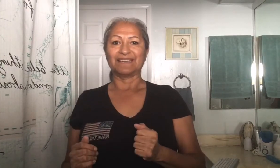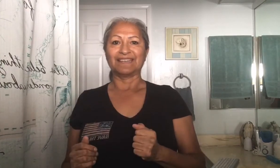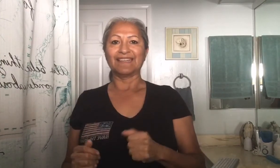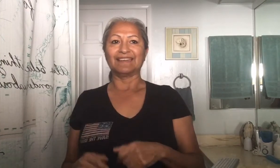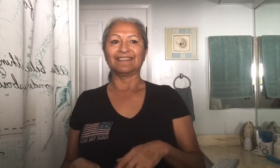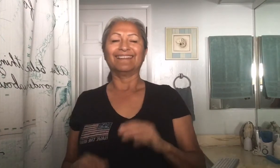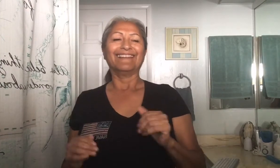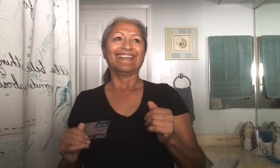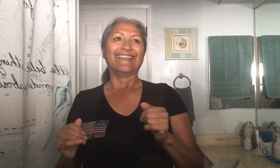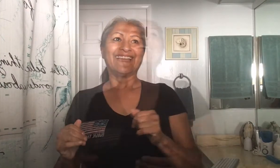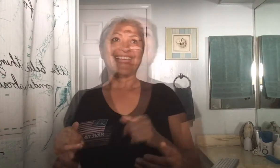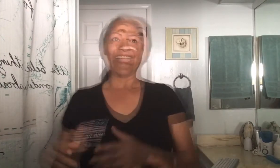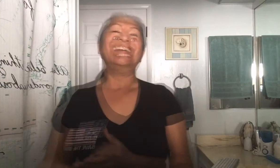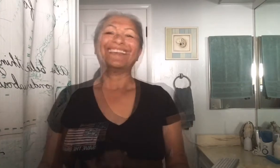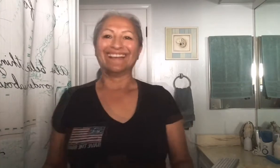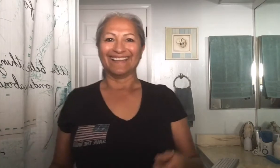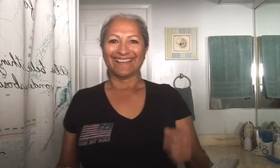again. Anyway,